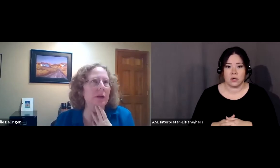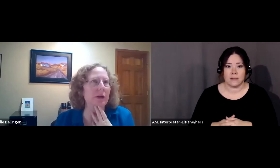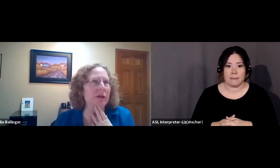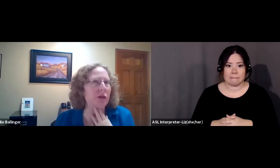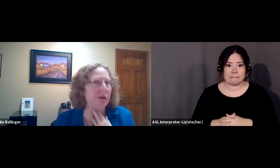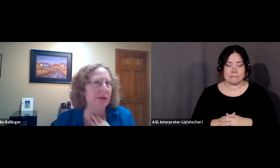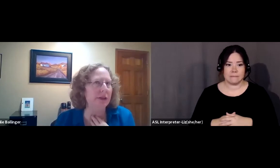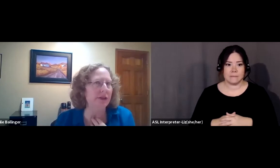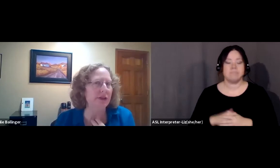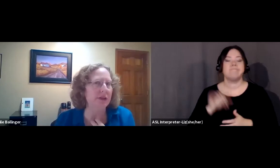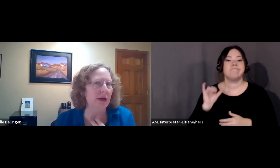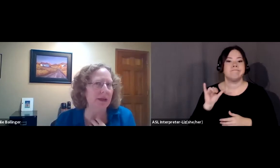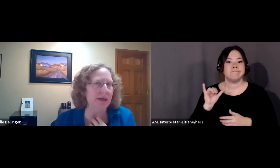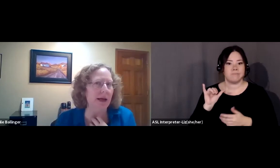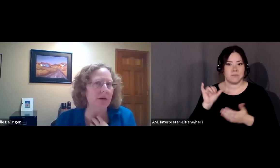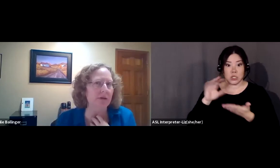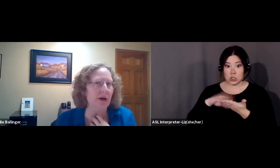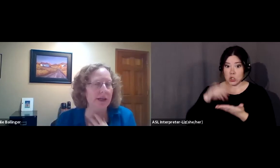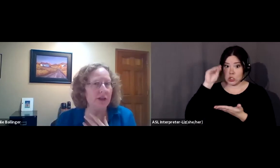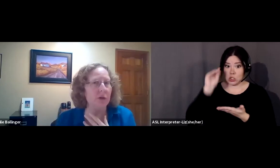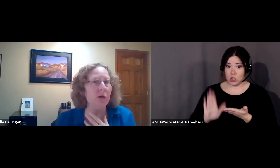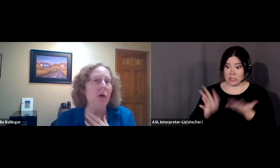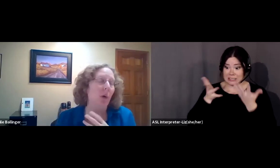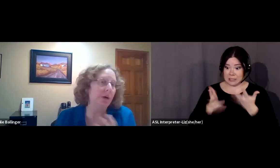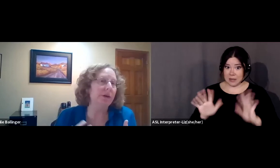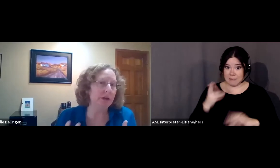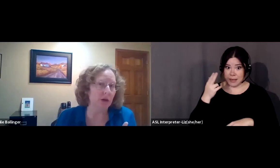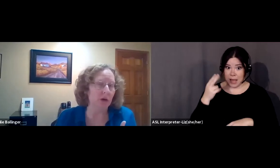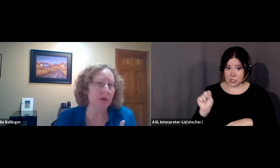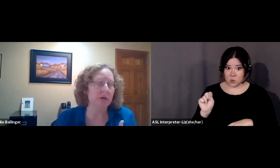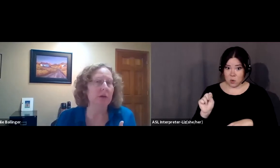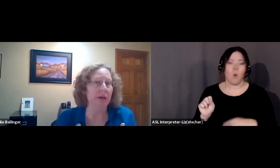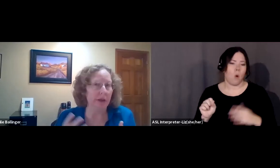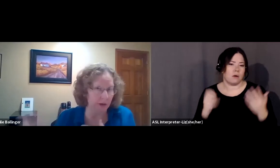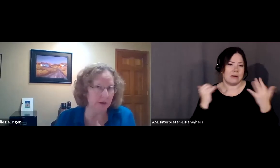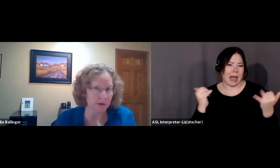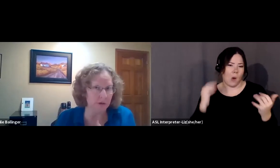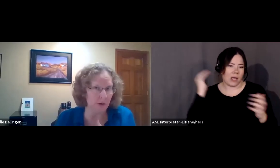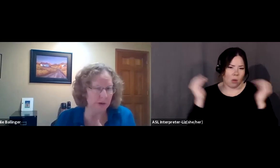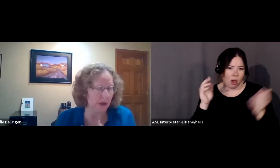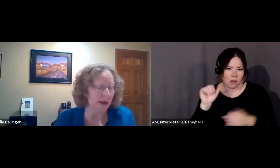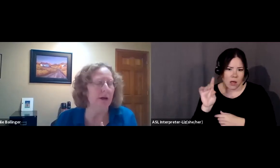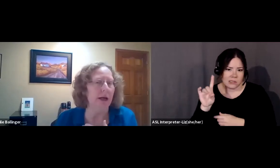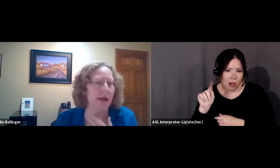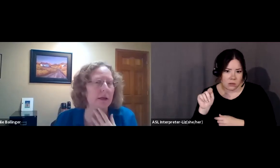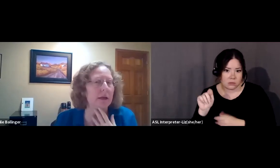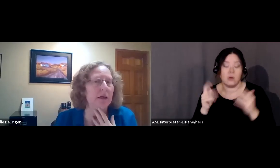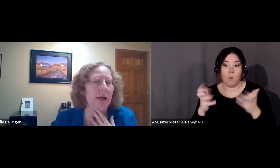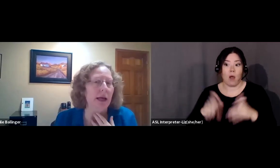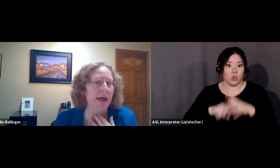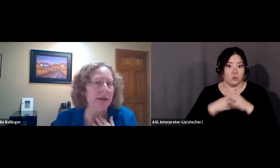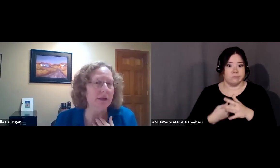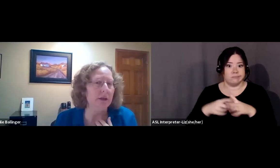So the student is coming out of high school, or they're an adult and they want to go into higher